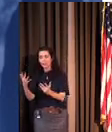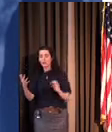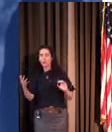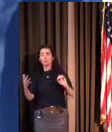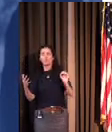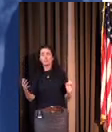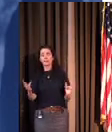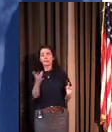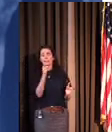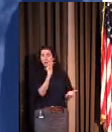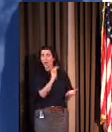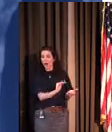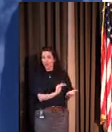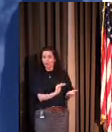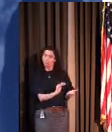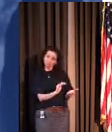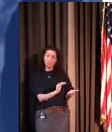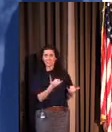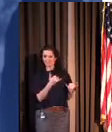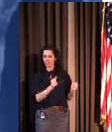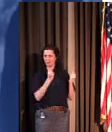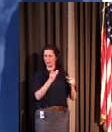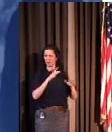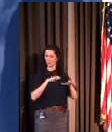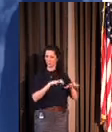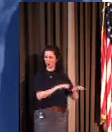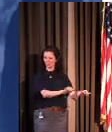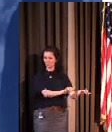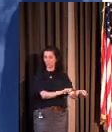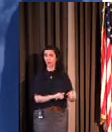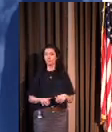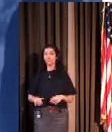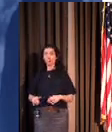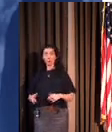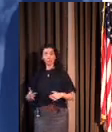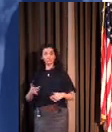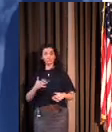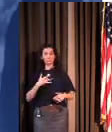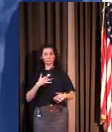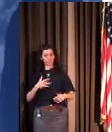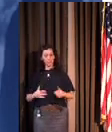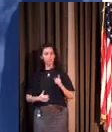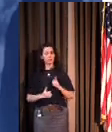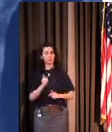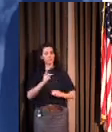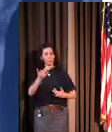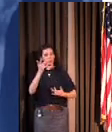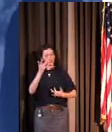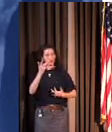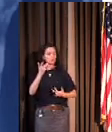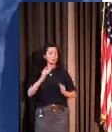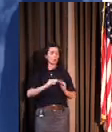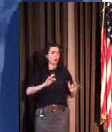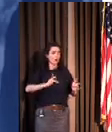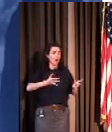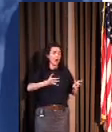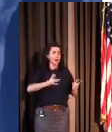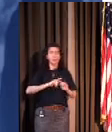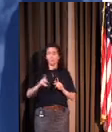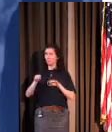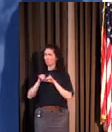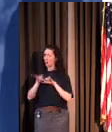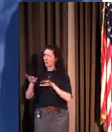that's marginally less virulent, meaning on average, it's making people a little bit less sicker. On the other hand, you have many more people getting it. So